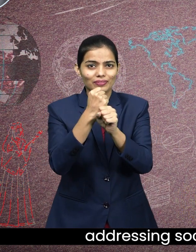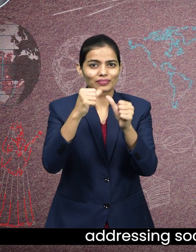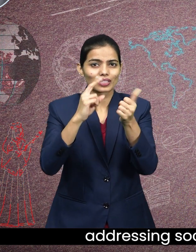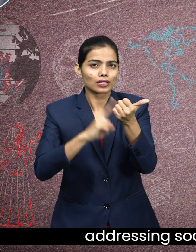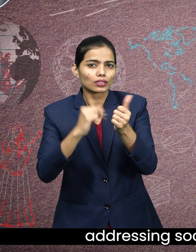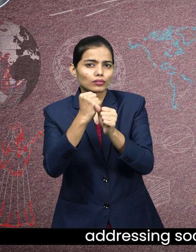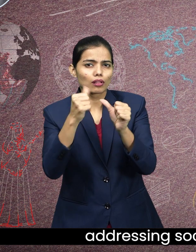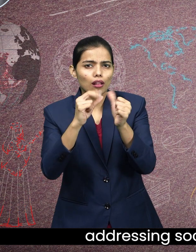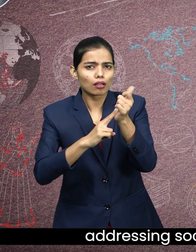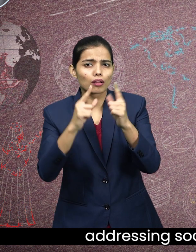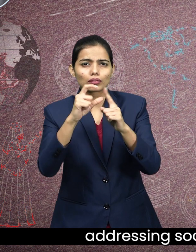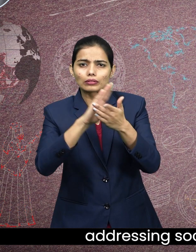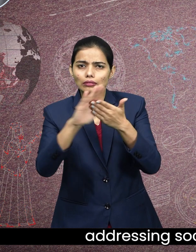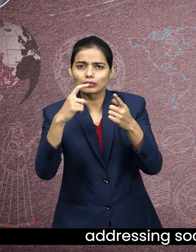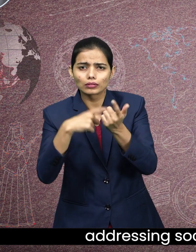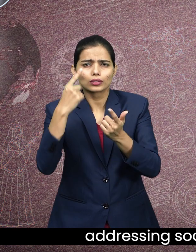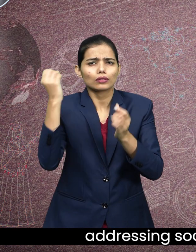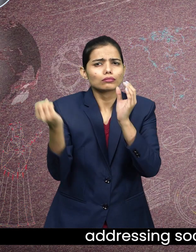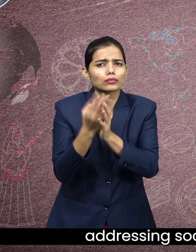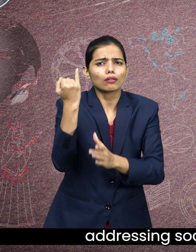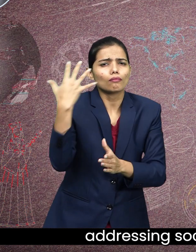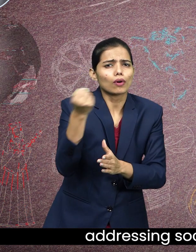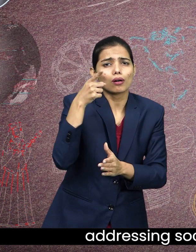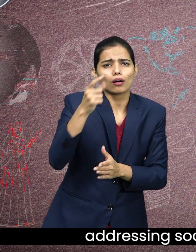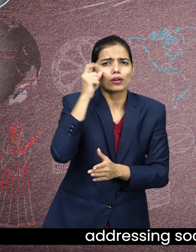addressing social and political matters.